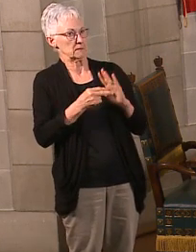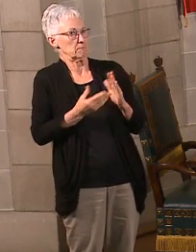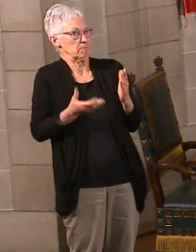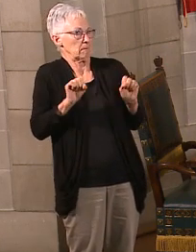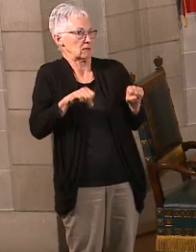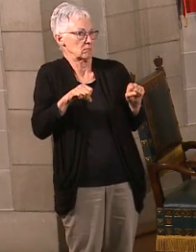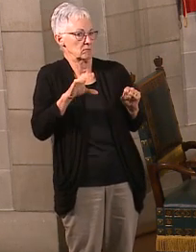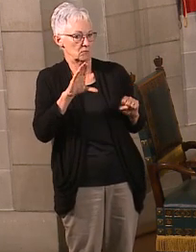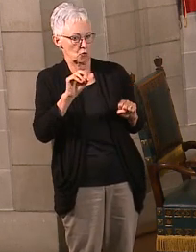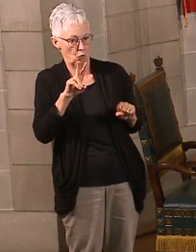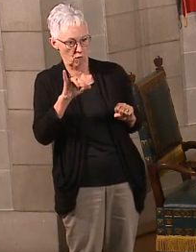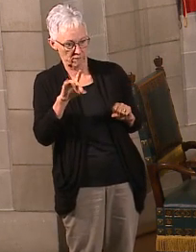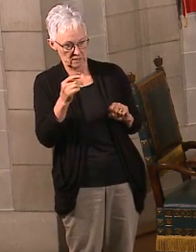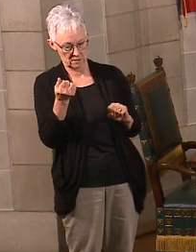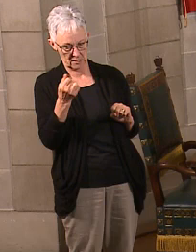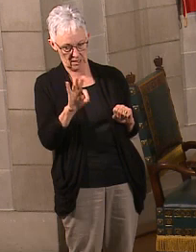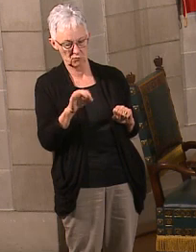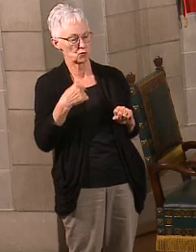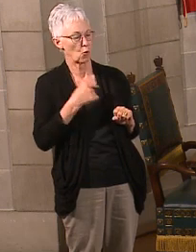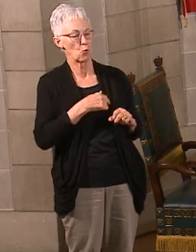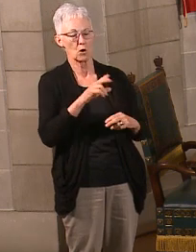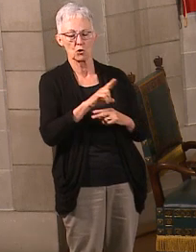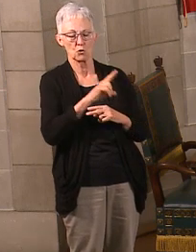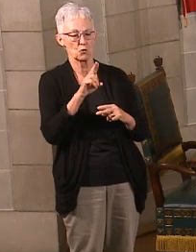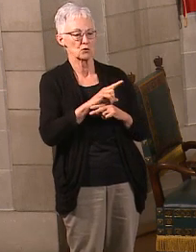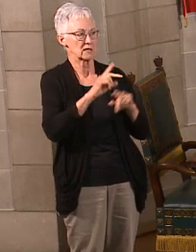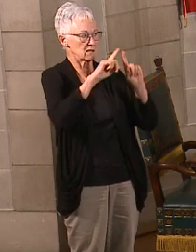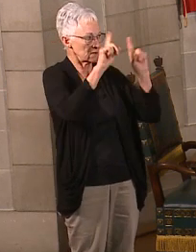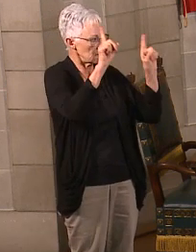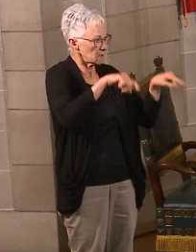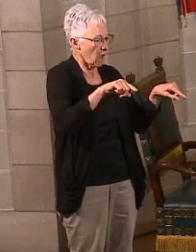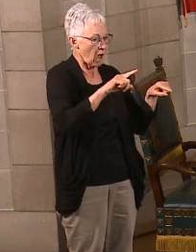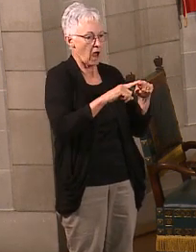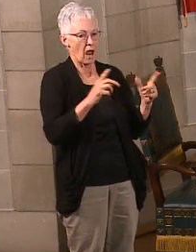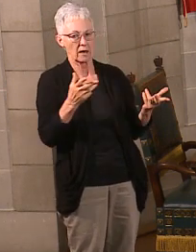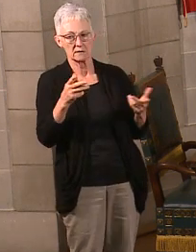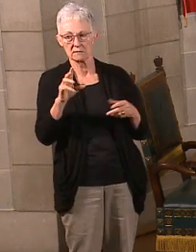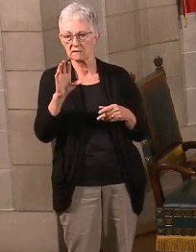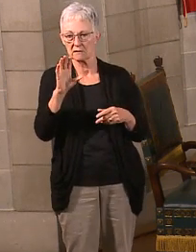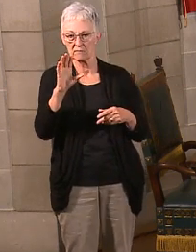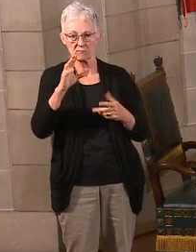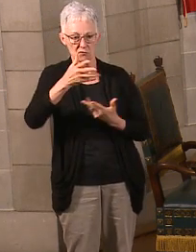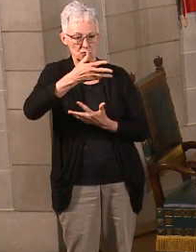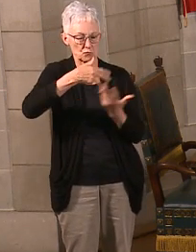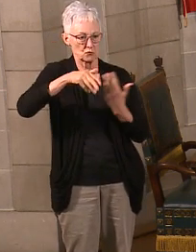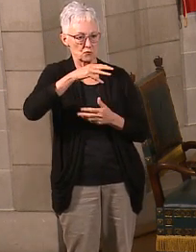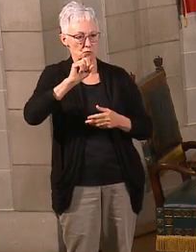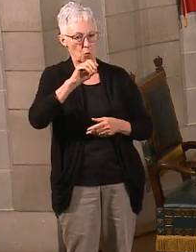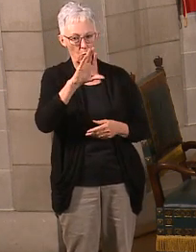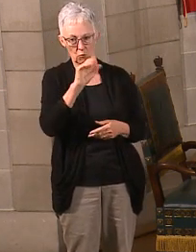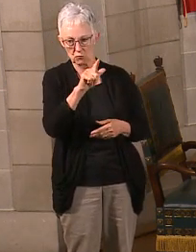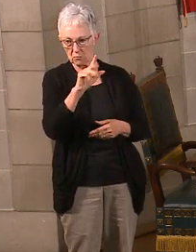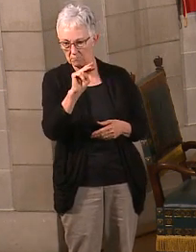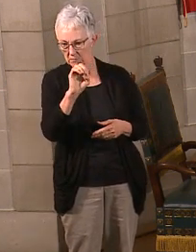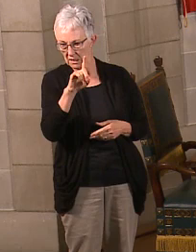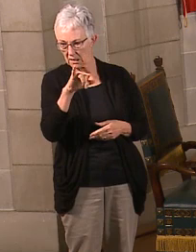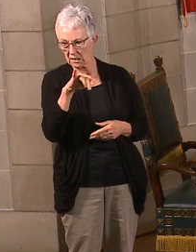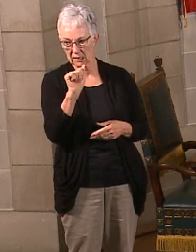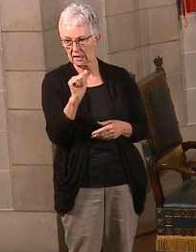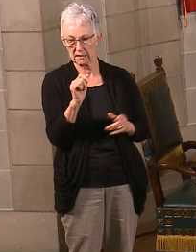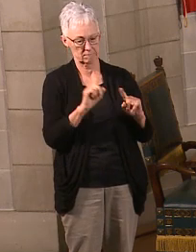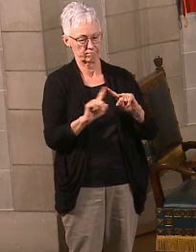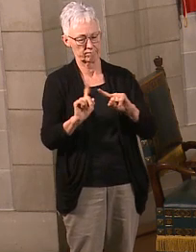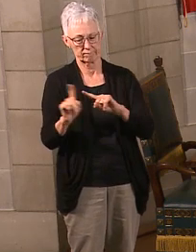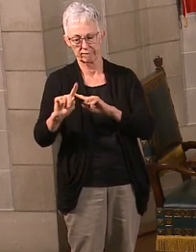using anything we can think of to get information in front of people and help them to take it in. Again, just like